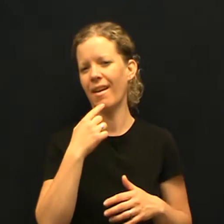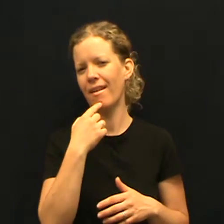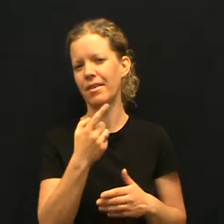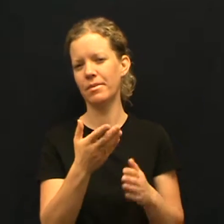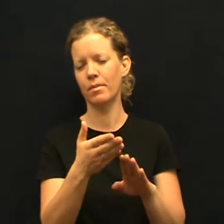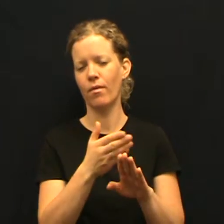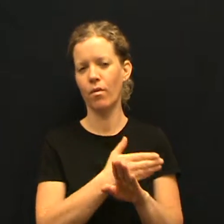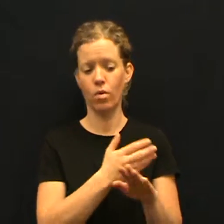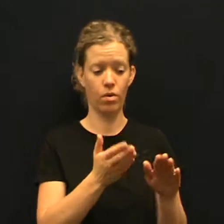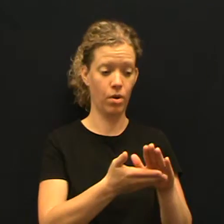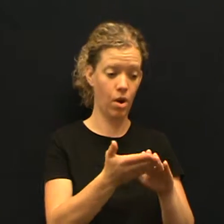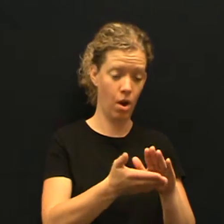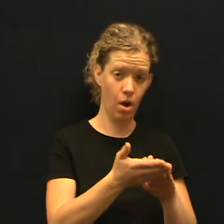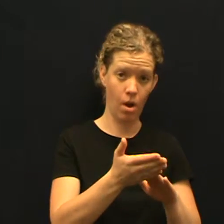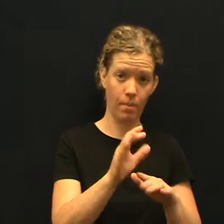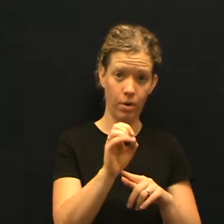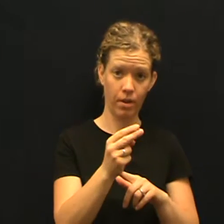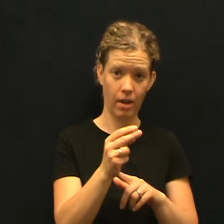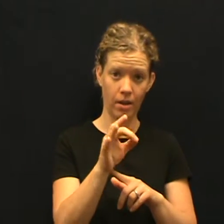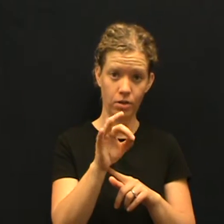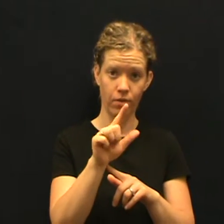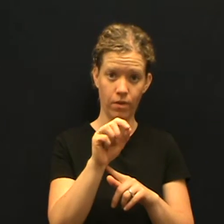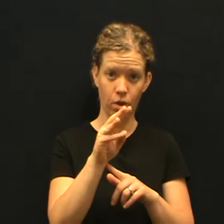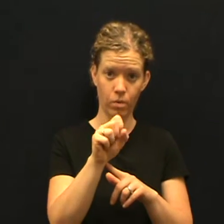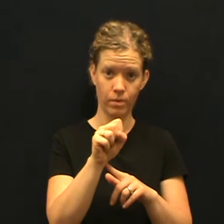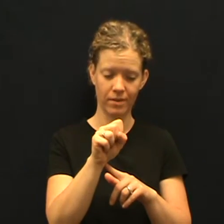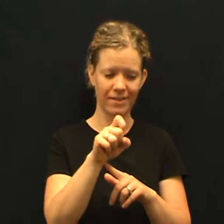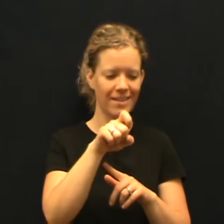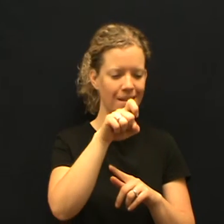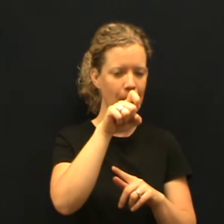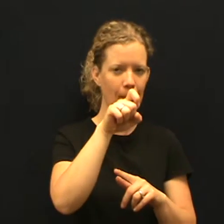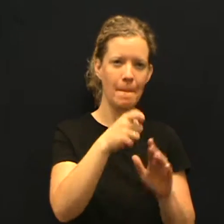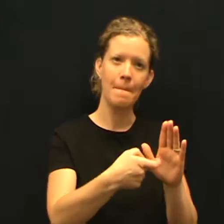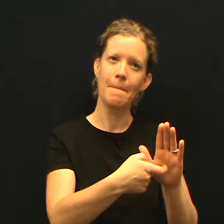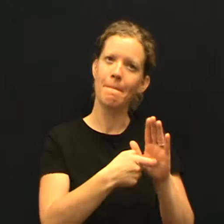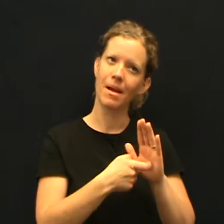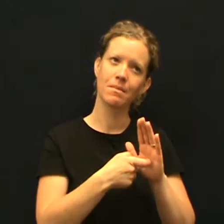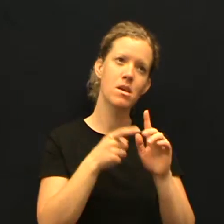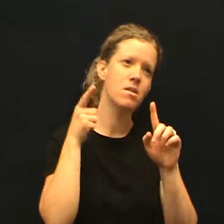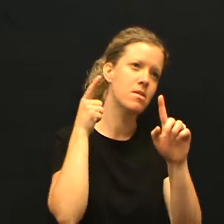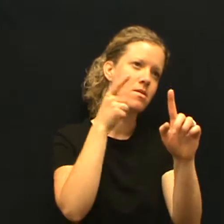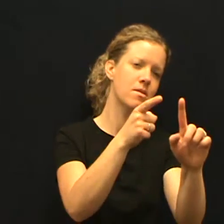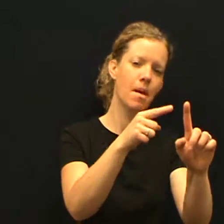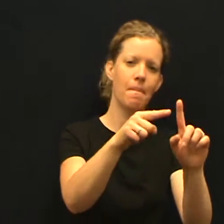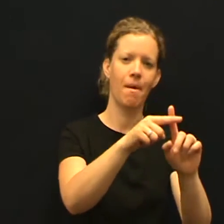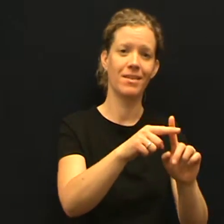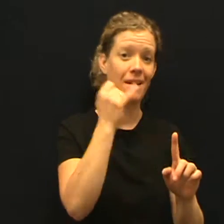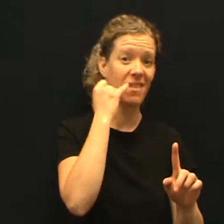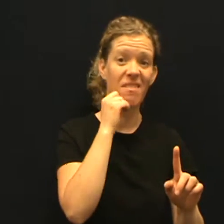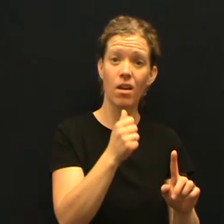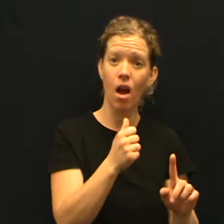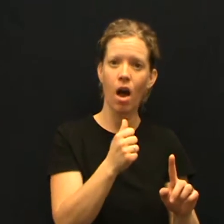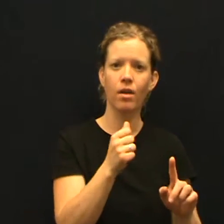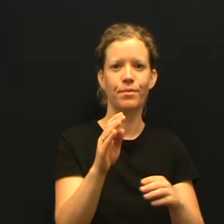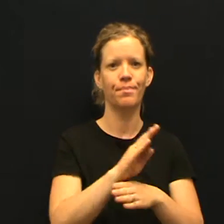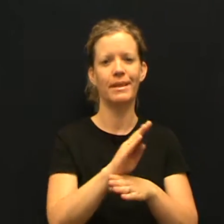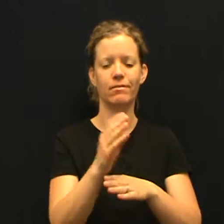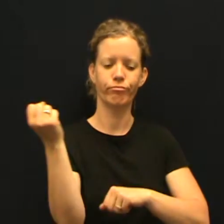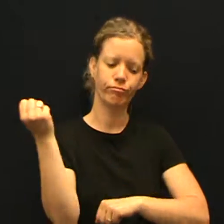operating cash flows must be positive over the long run. Our company's going to die. I mean, we're in business to generate cash